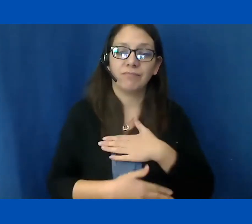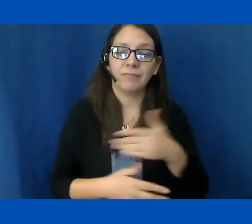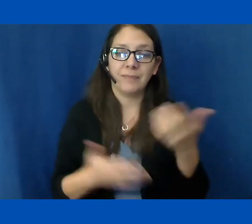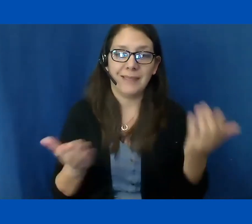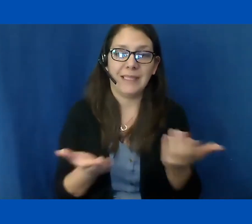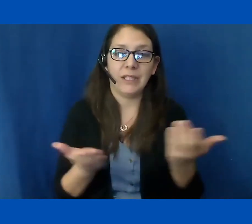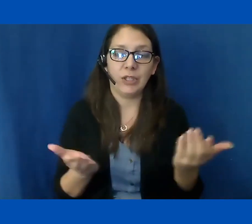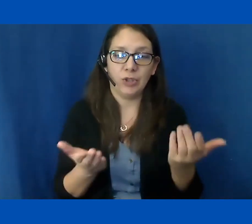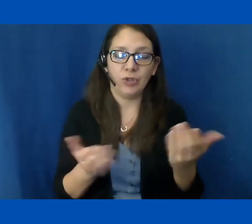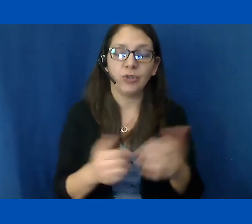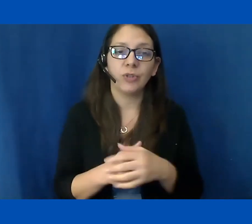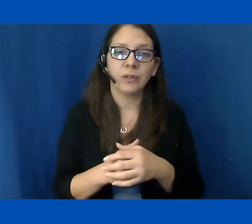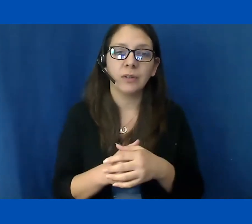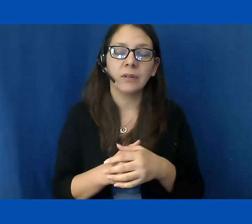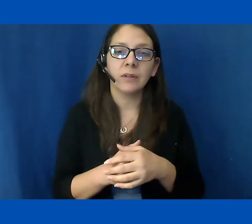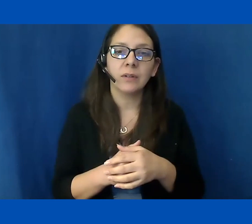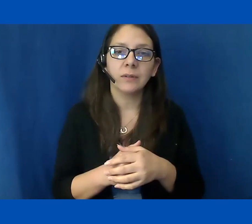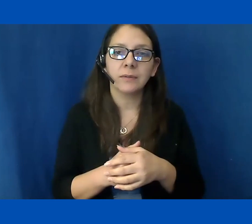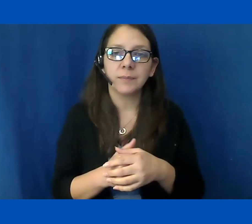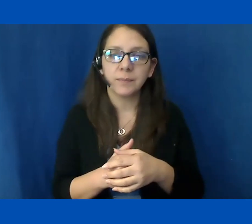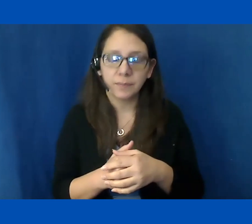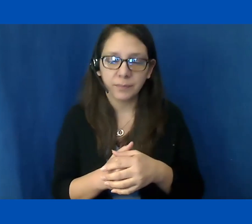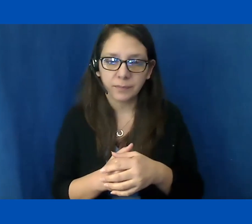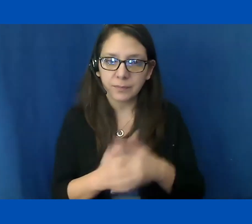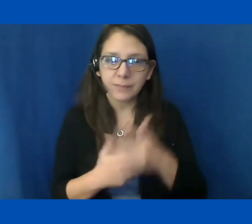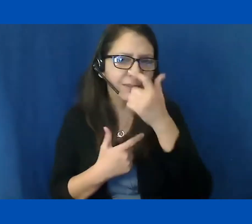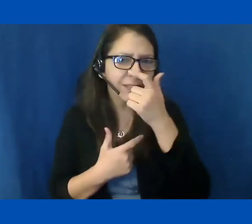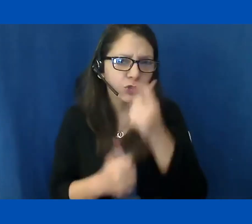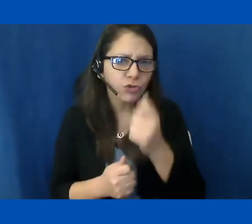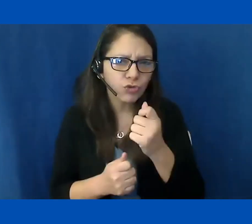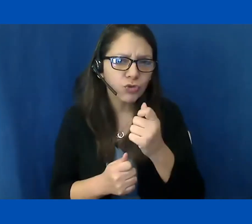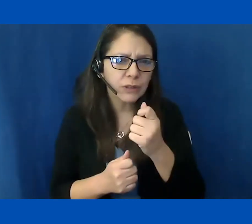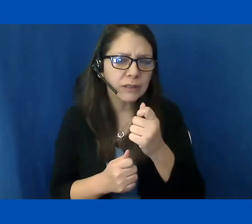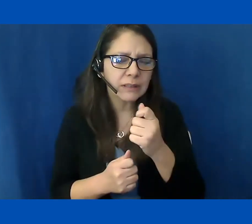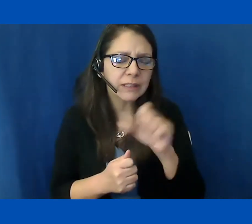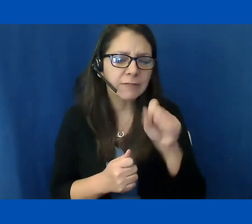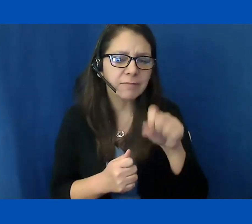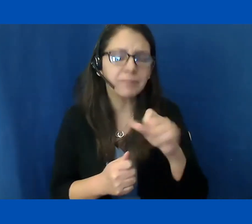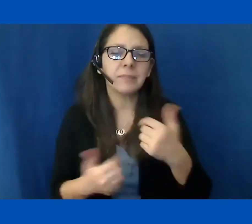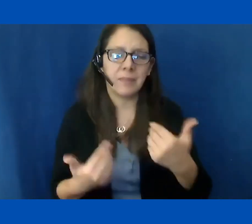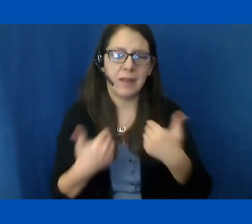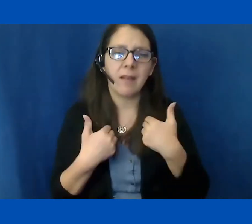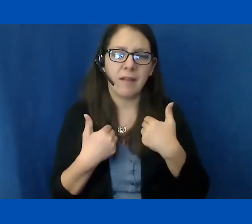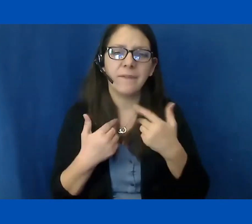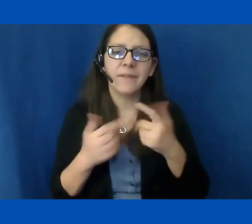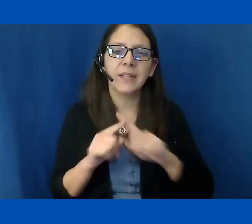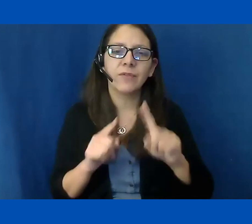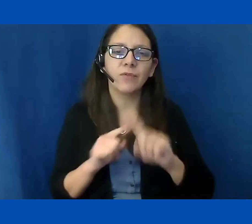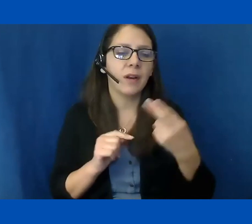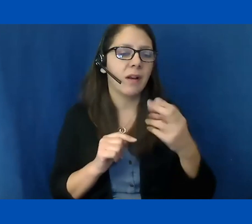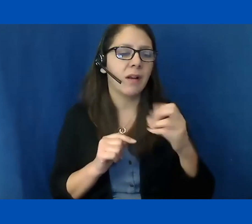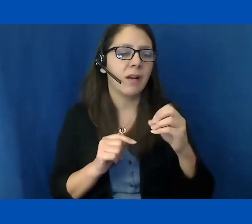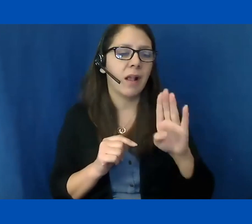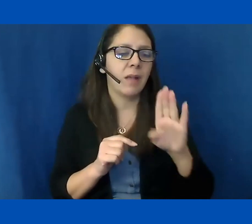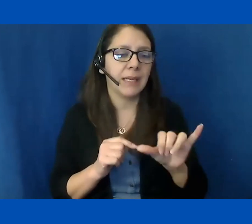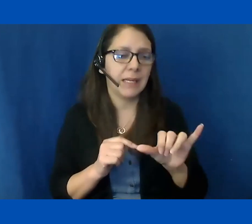Yeah, one of the interesting things, I've got a few different hobbies, and I've noticed for me, it always helps when they're